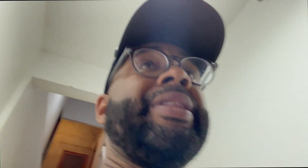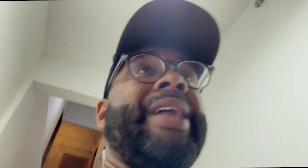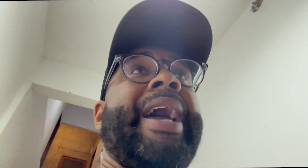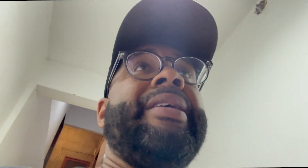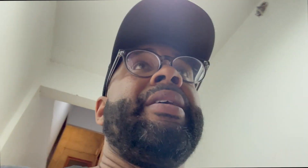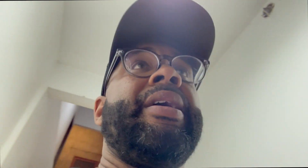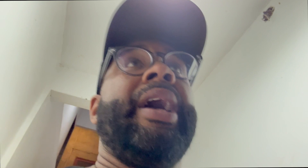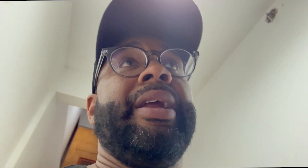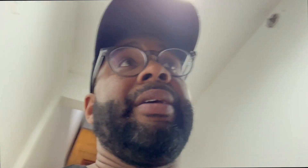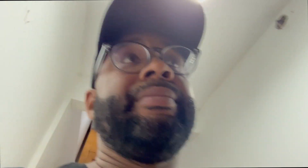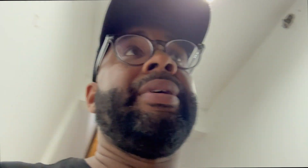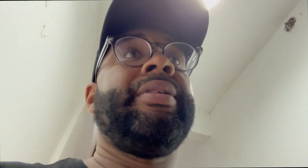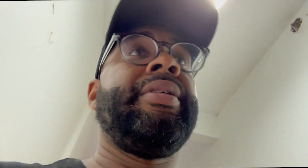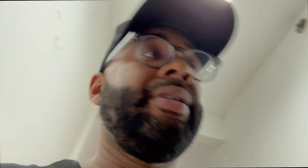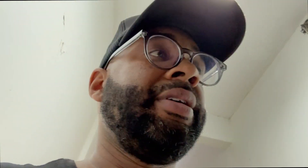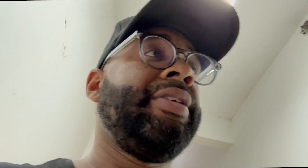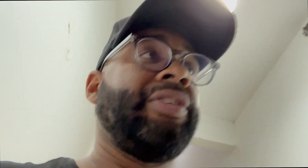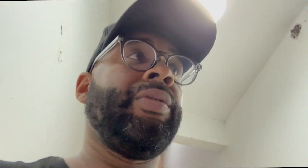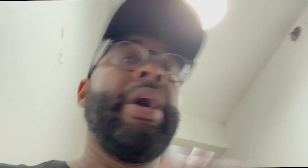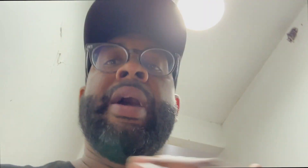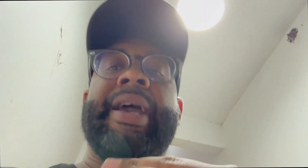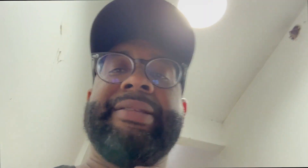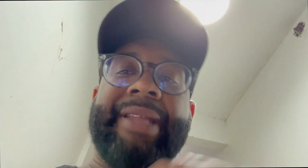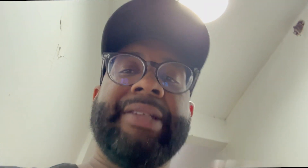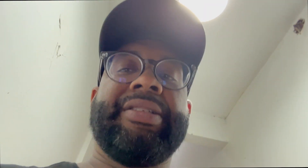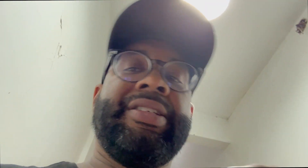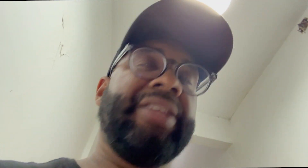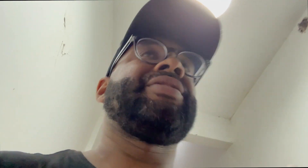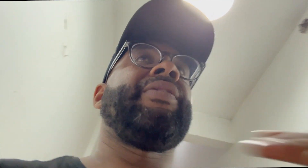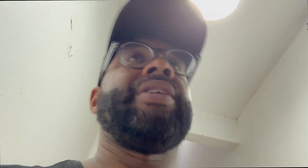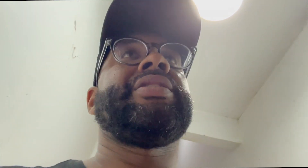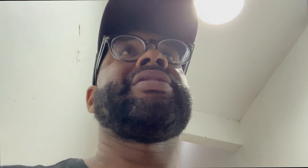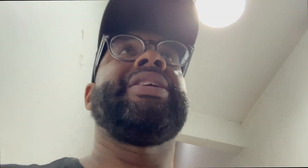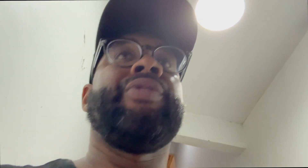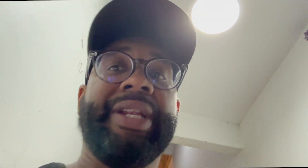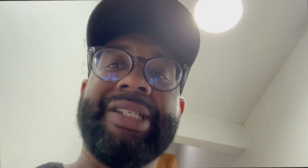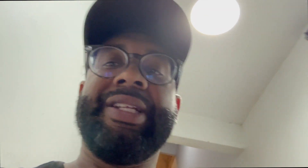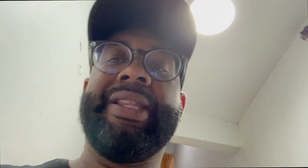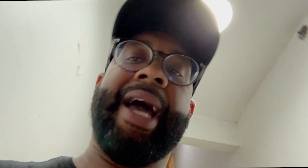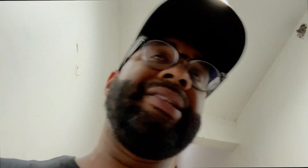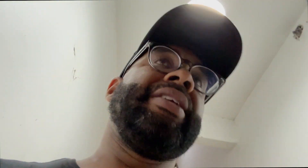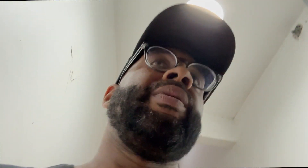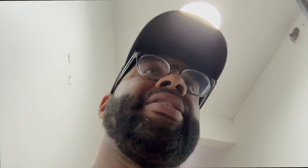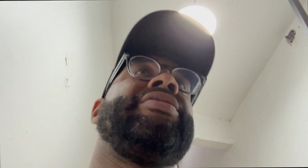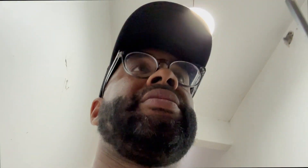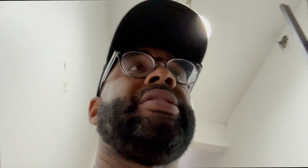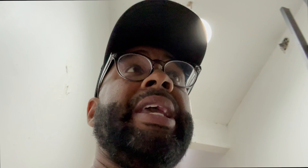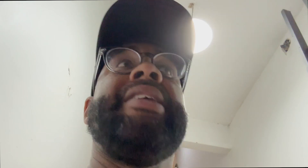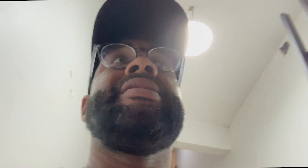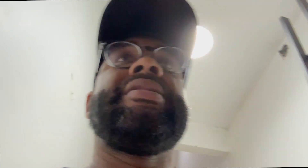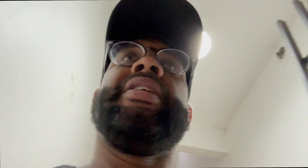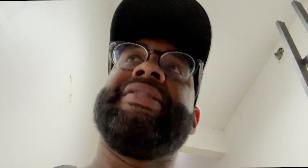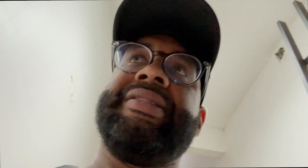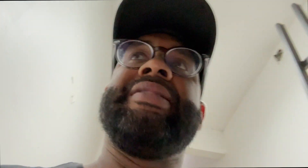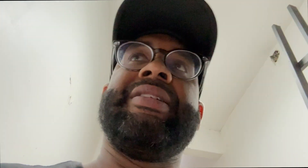that, and so it's not just for our church anymore. Initially, the idea is still